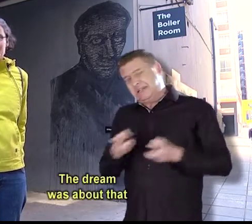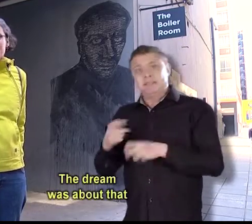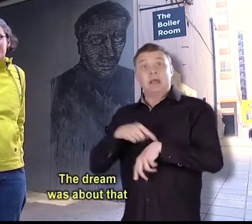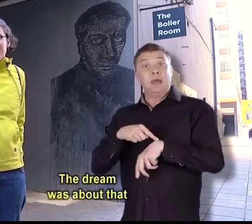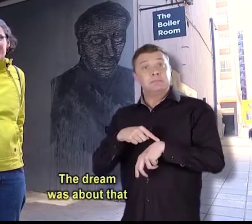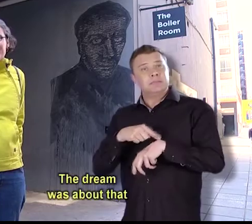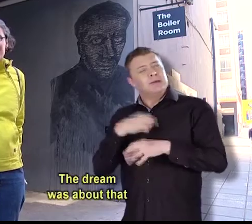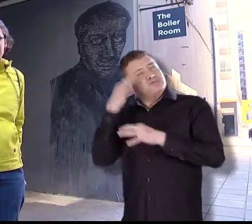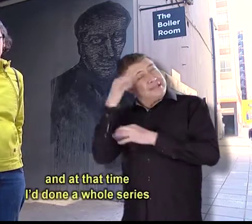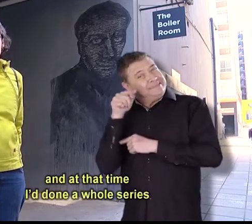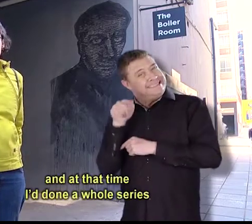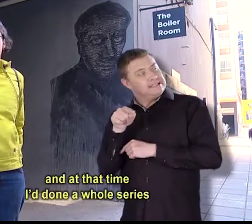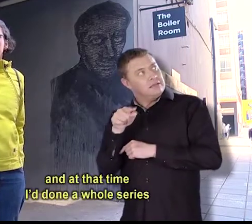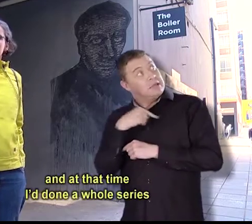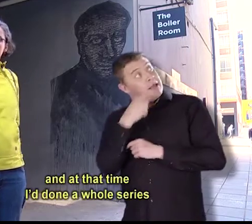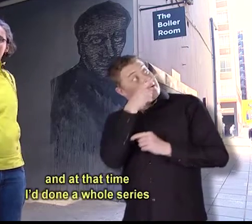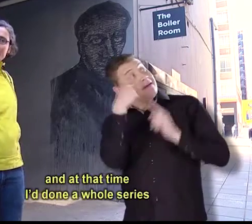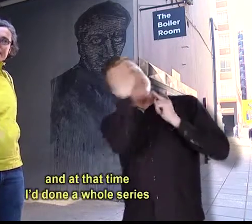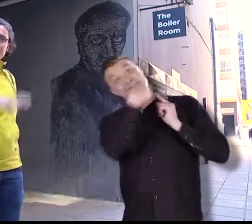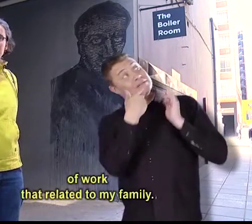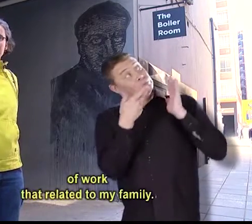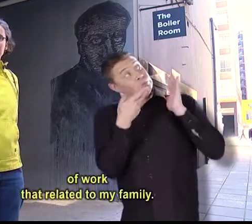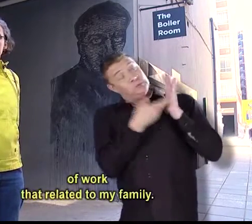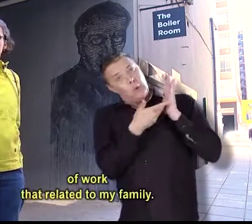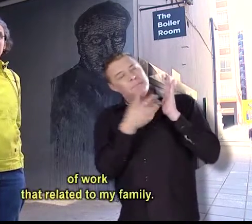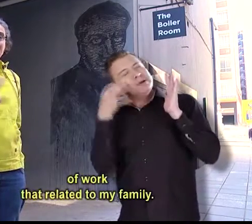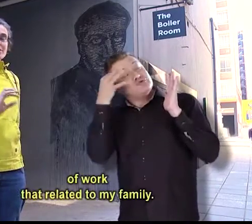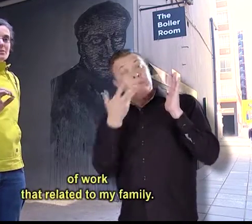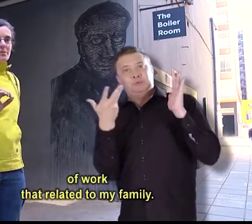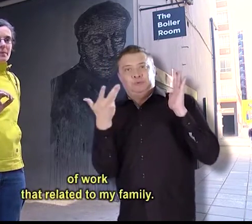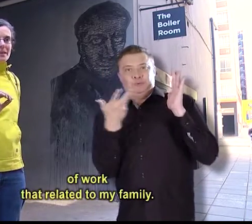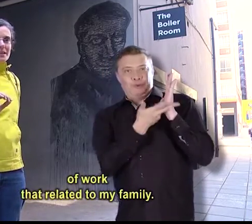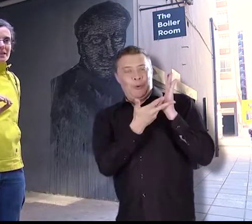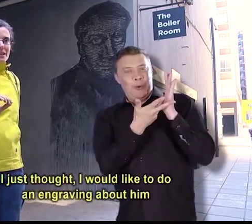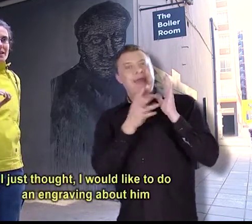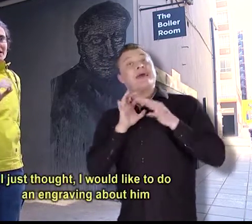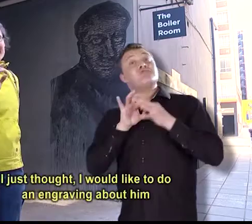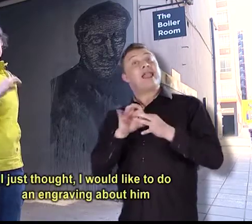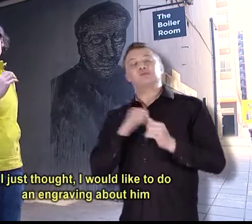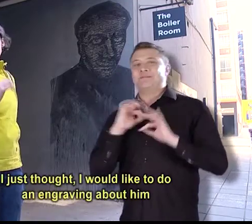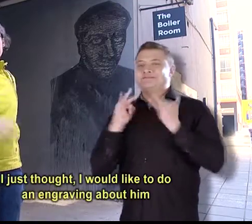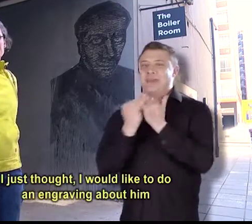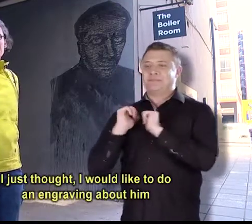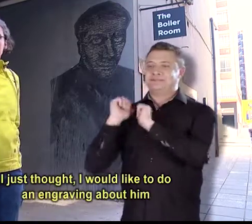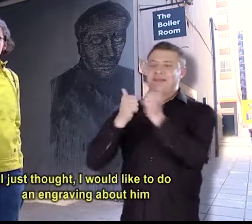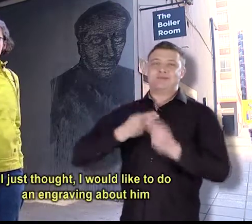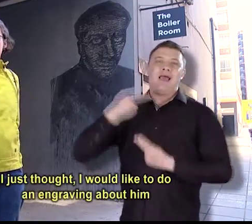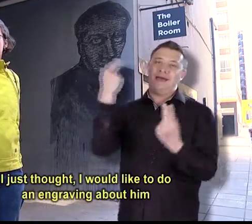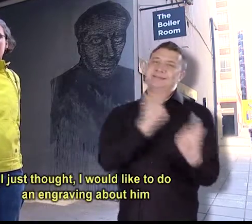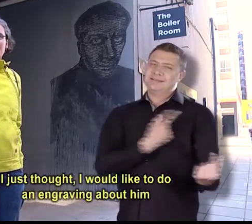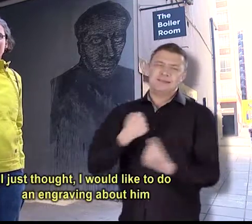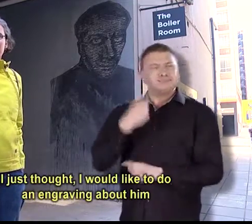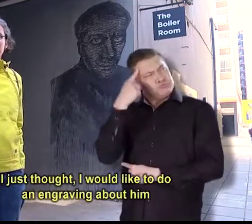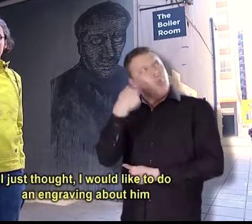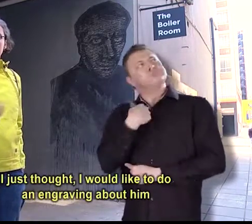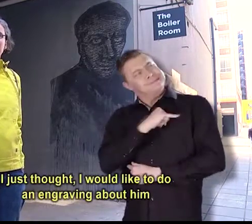the dream was that. And at the time, I've done a whole series of works that relates to my family. And at the time, I just thought I'd really like